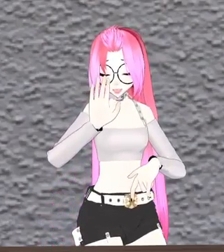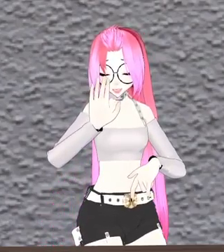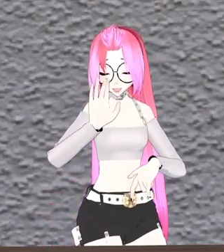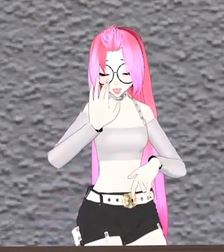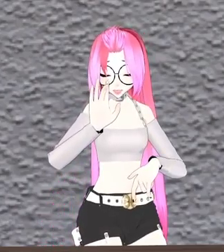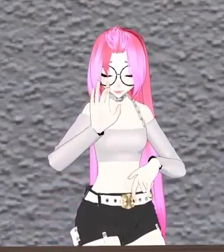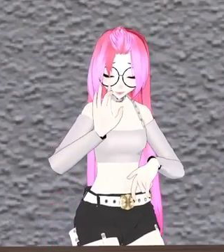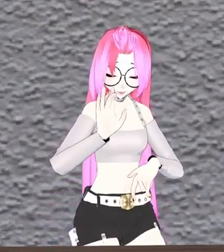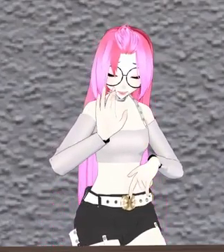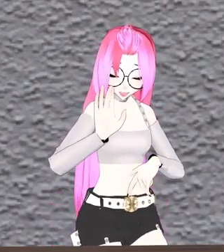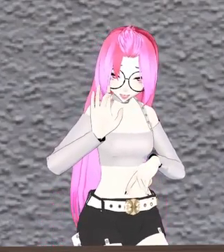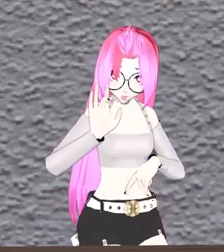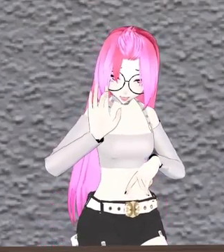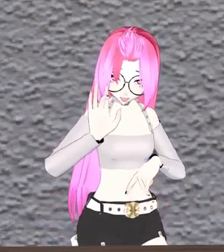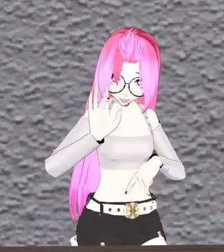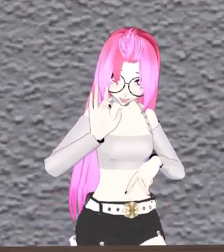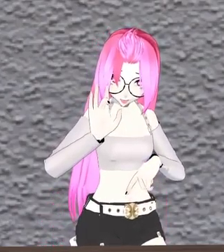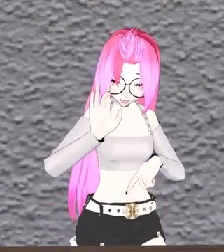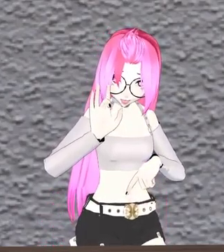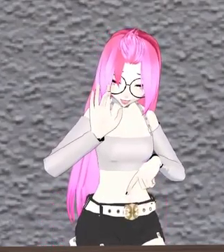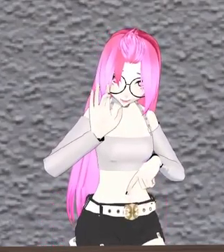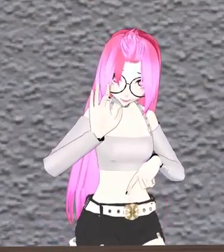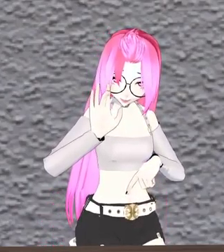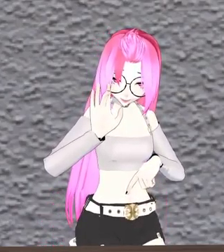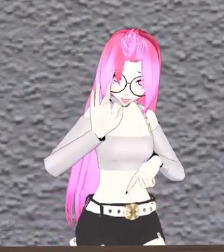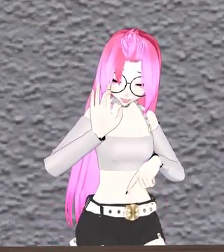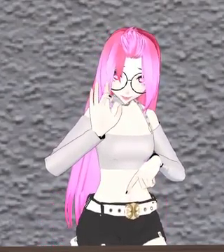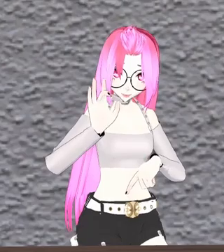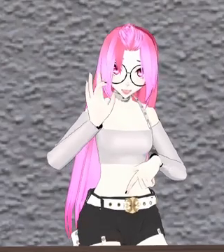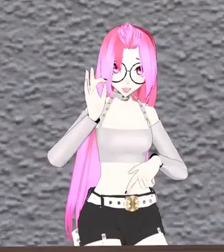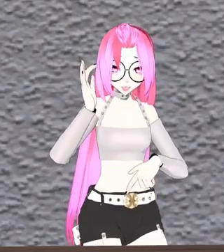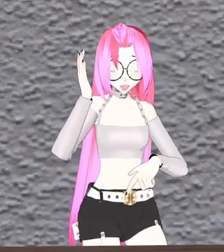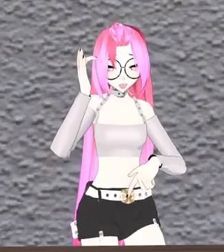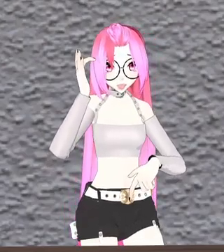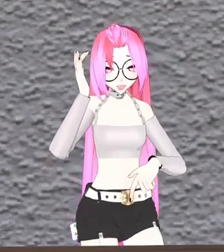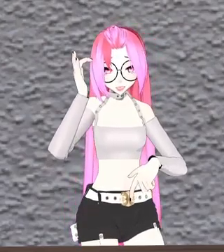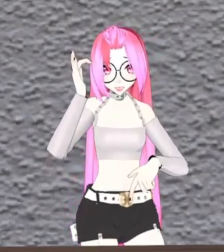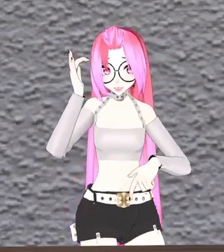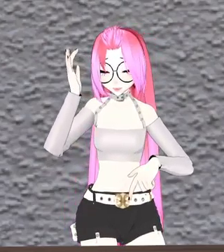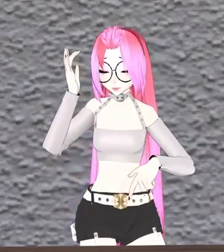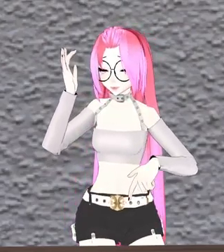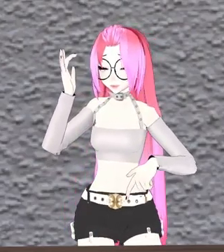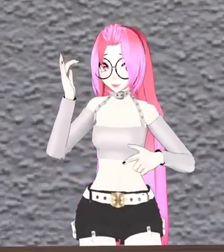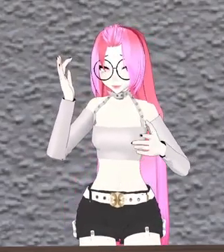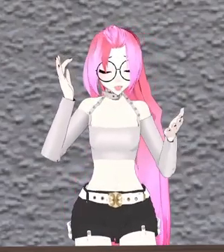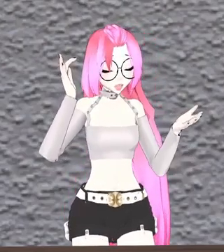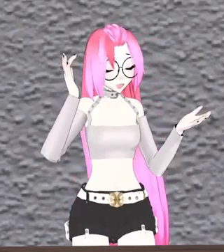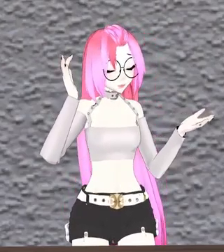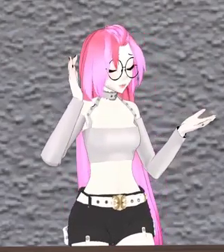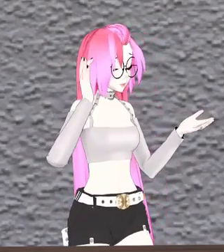this in real life, you could wiggle that middle finger like this. Why?